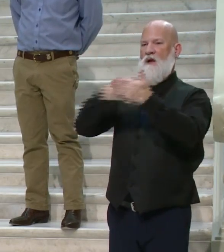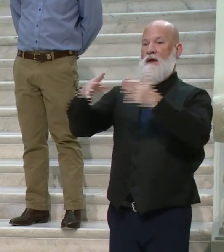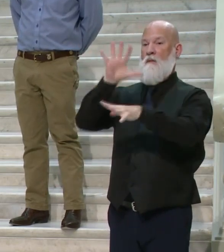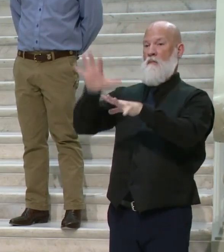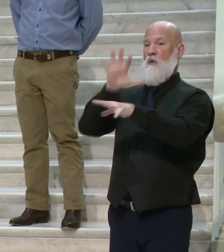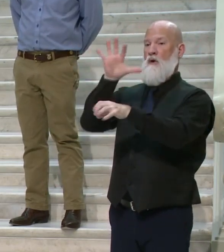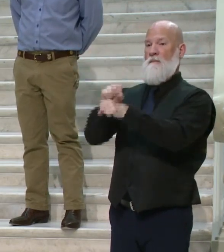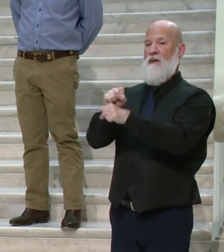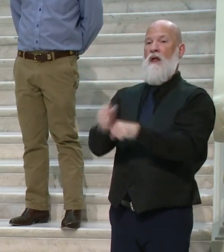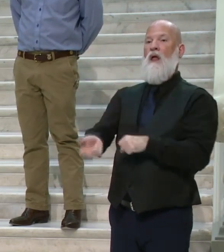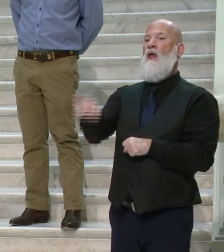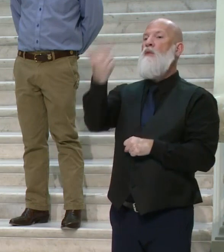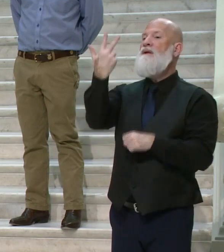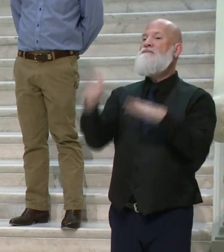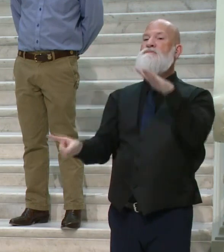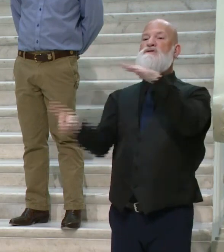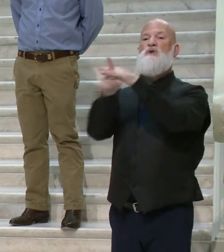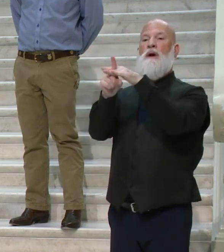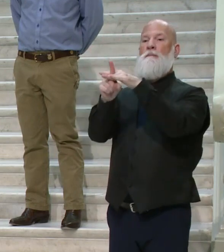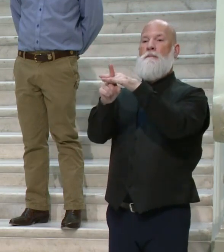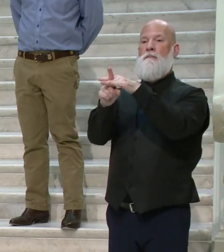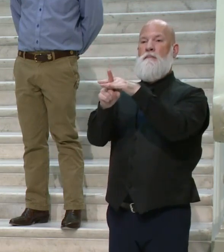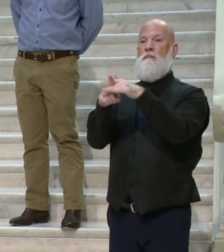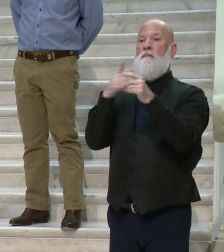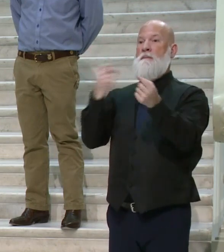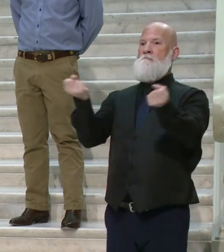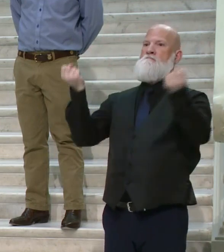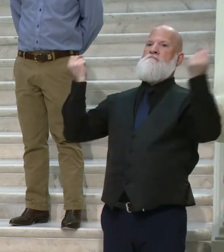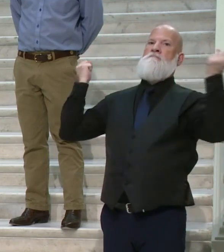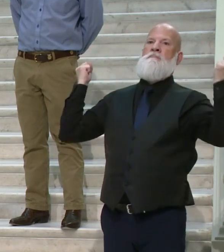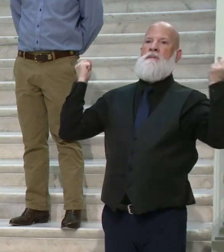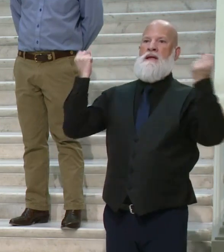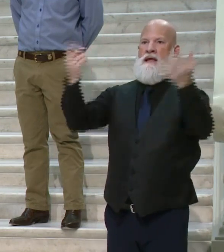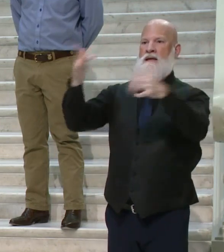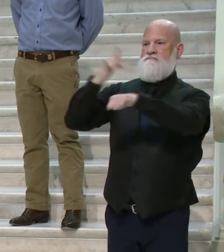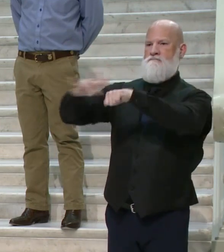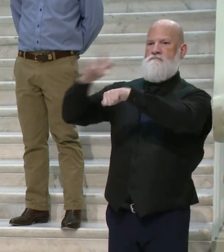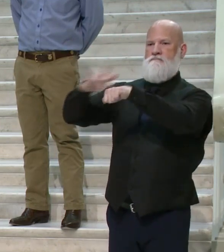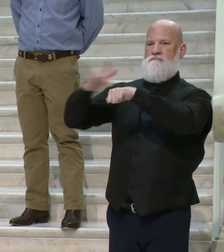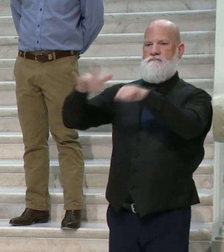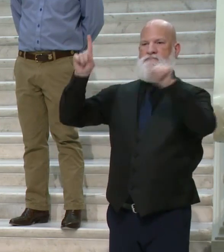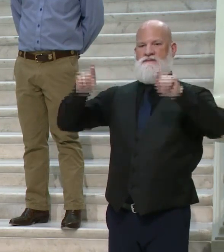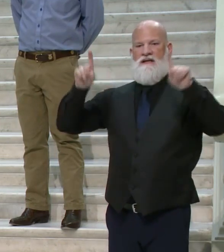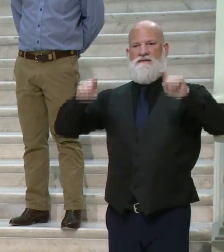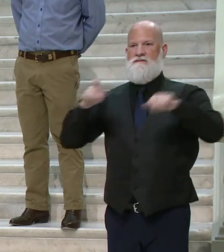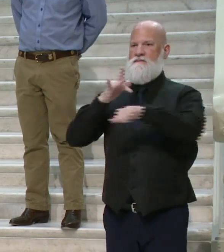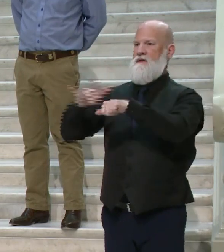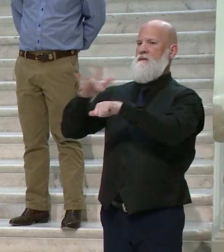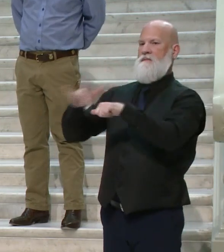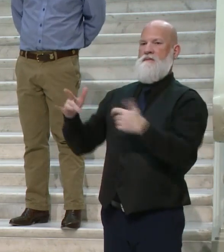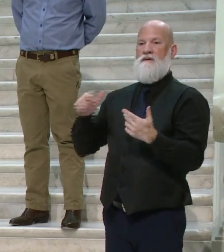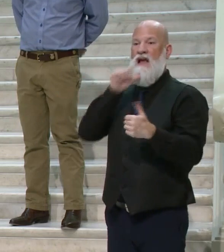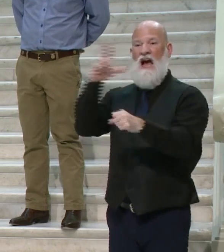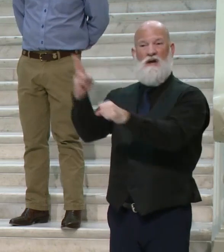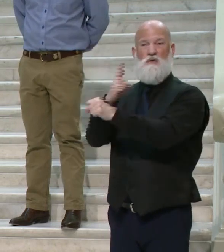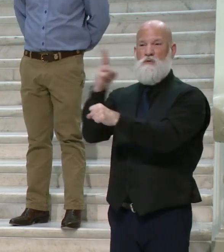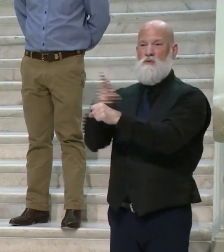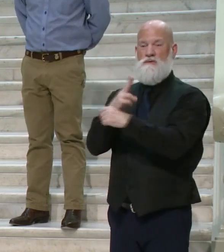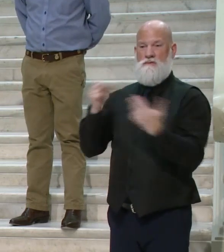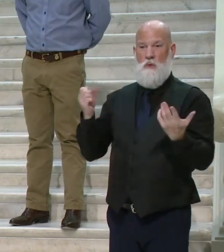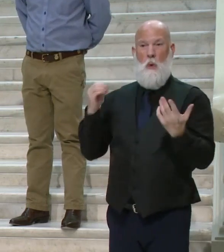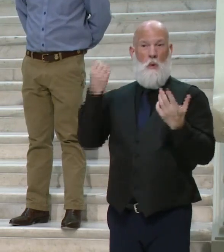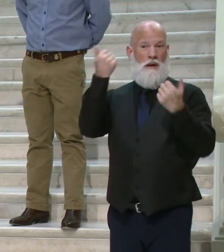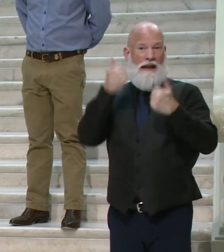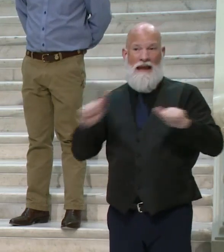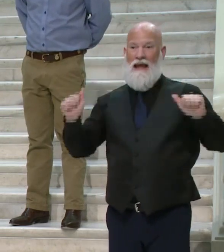walk-ups, lots of unleveraged capacity. So certainly appreciate any opportunity to make sure the